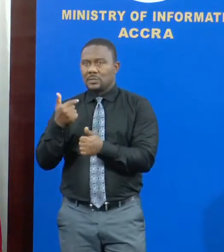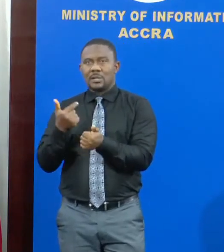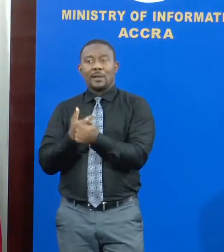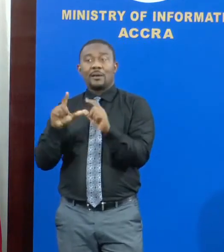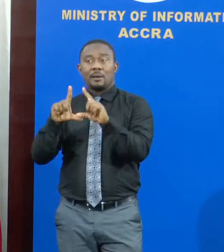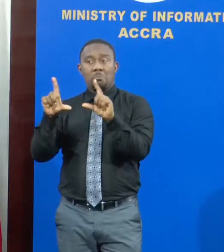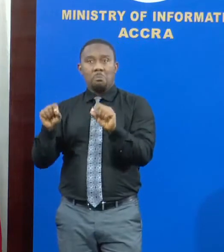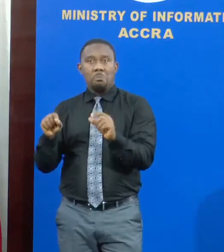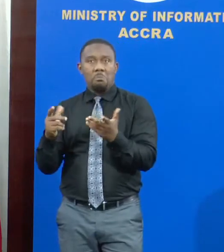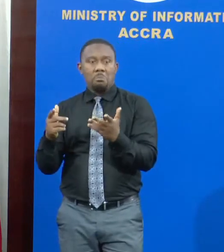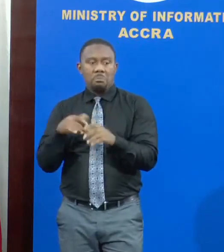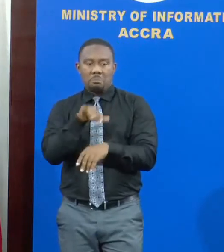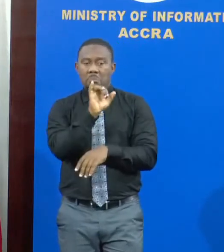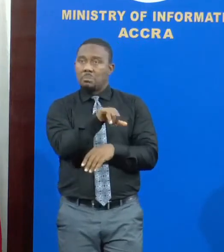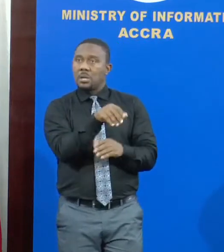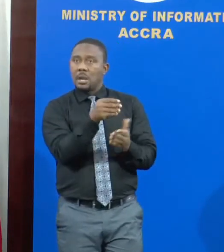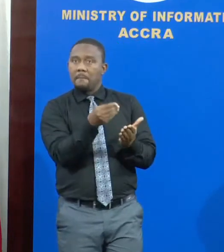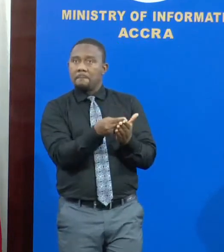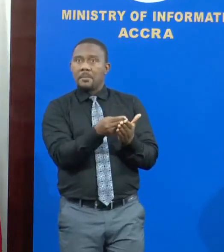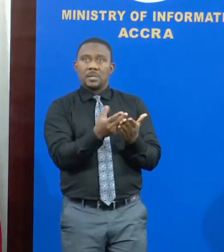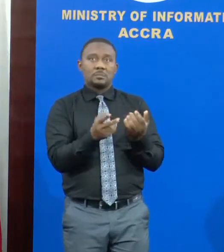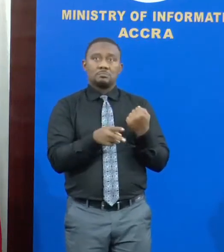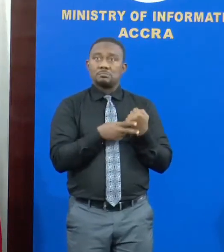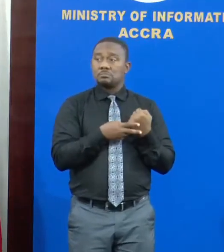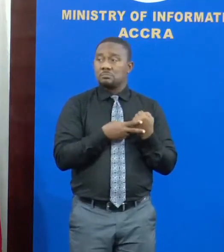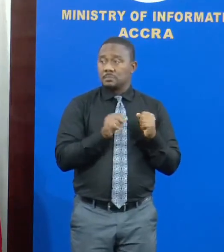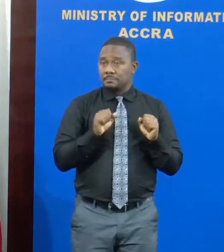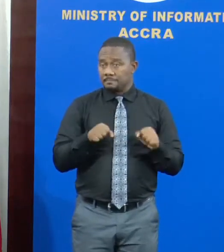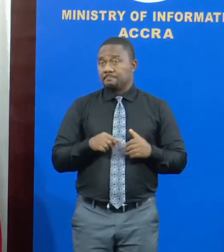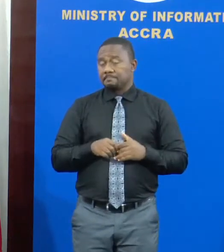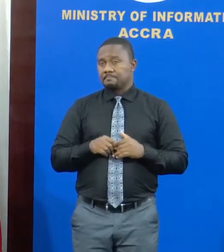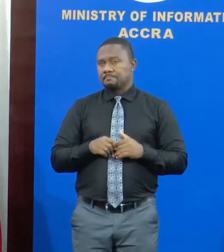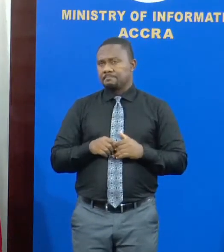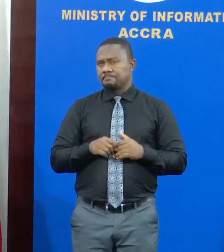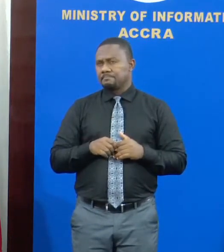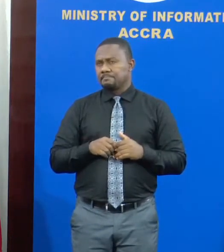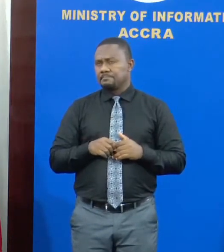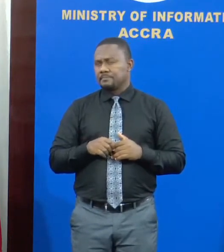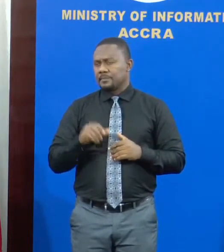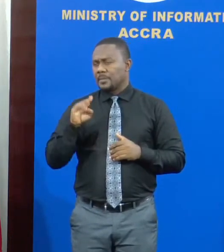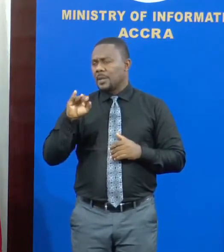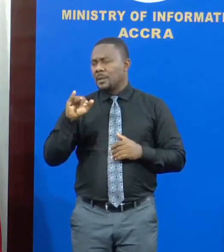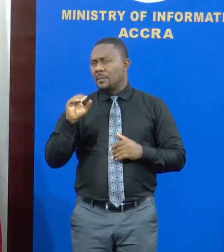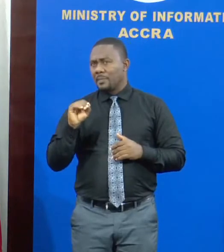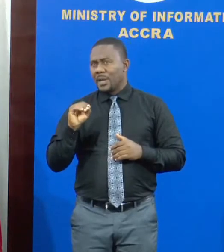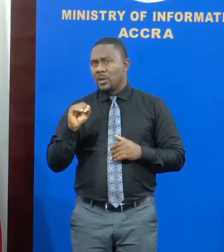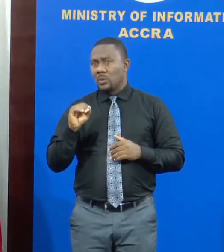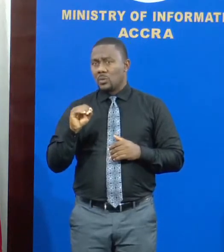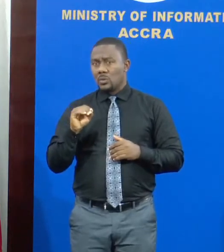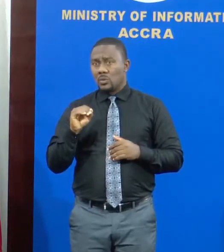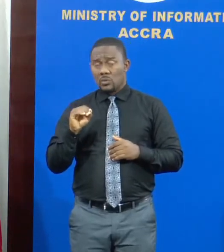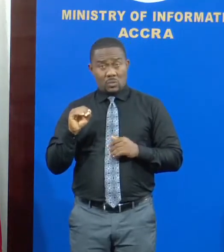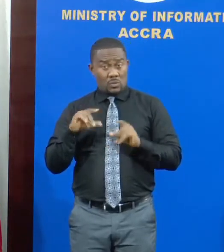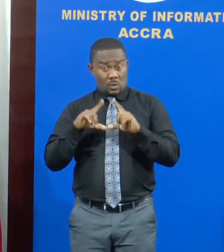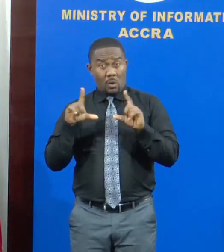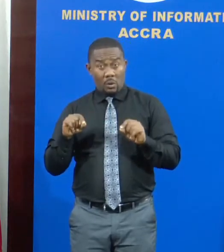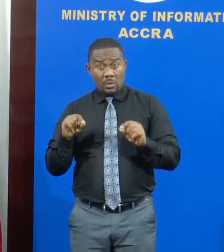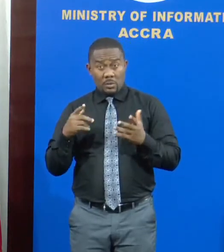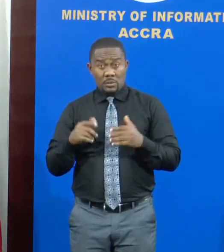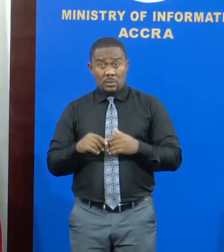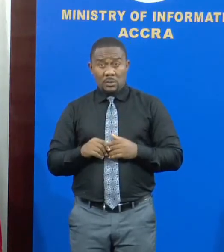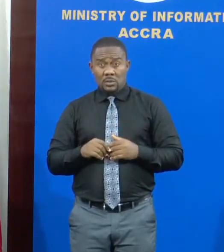that cost disappears. So far, when we started this biometric exercise where we started issuing cards,